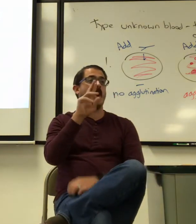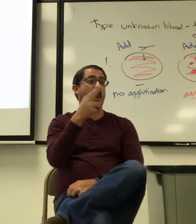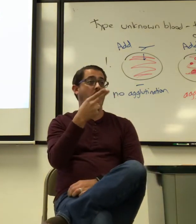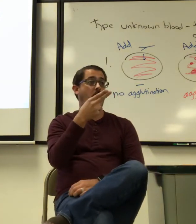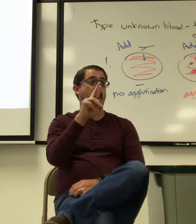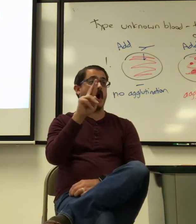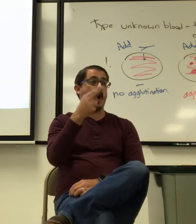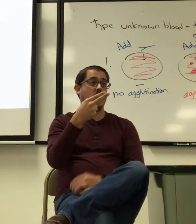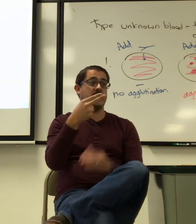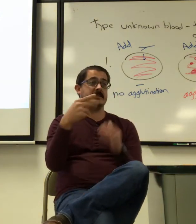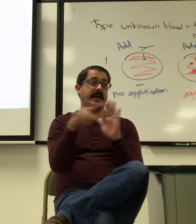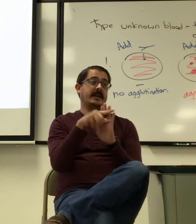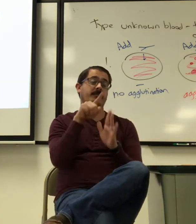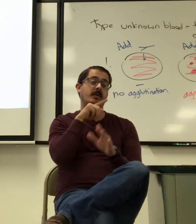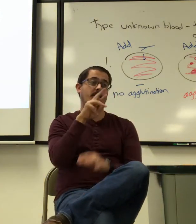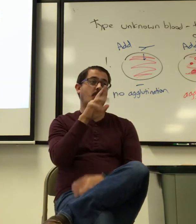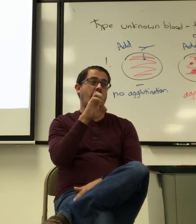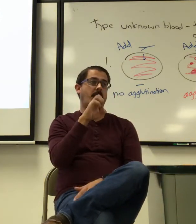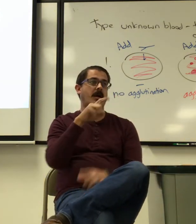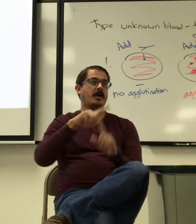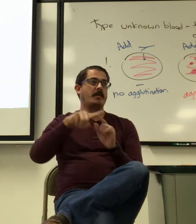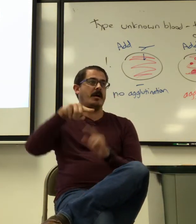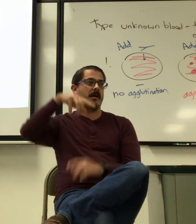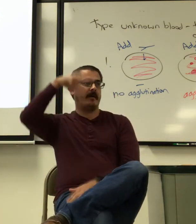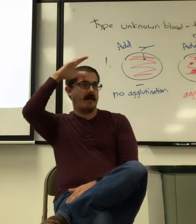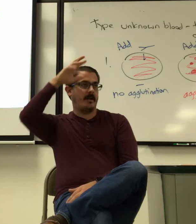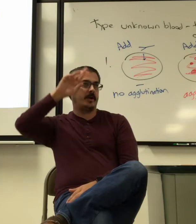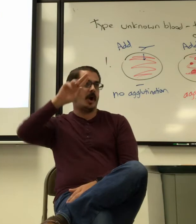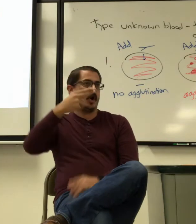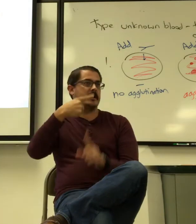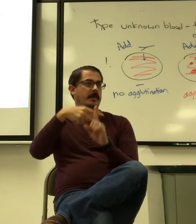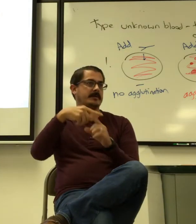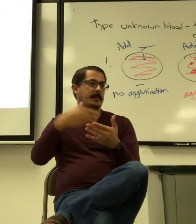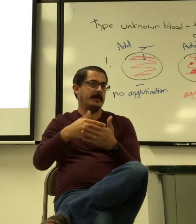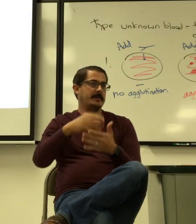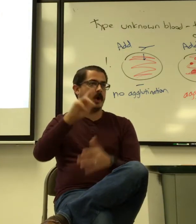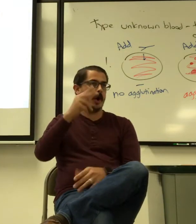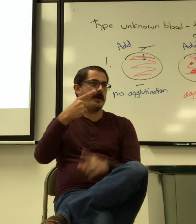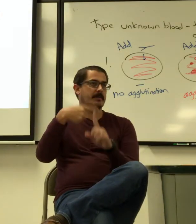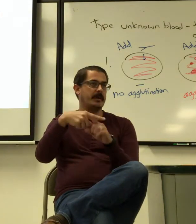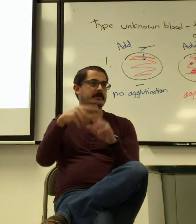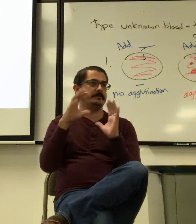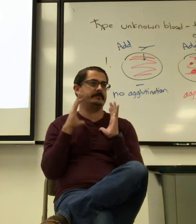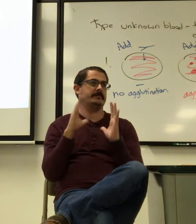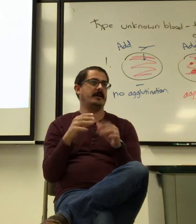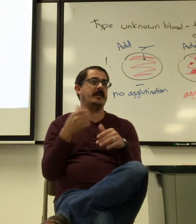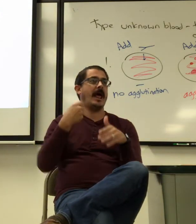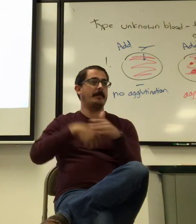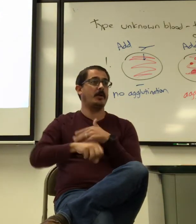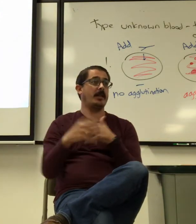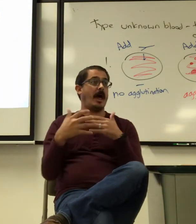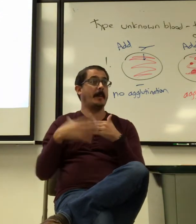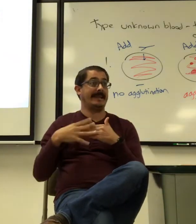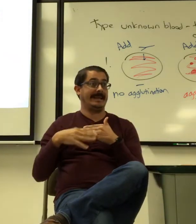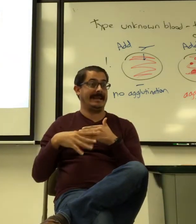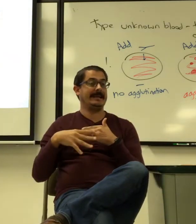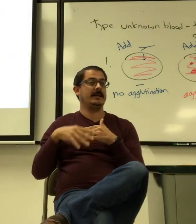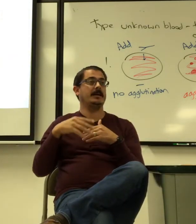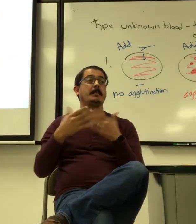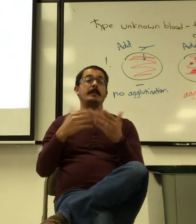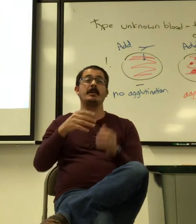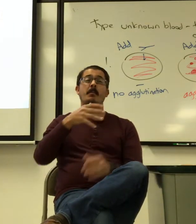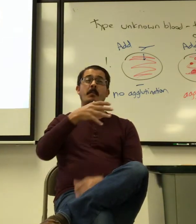negative, actually. But father's Rh positive, so baby's Rh positive. And well, at birth, there's a lot of bleeding, some hemorrhage, and maybe